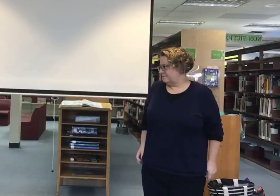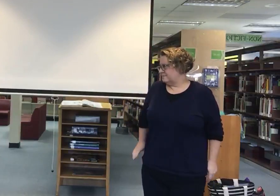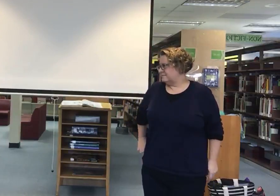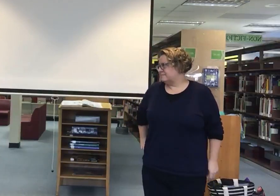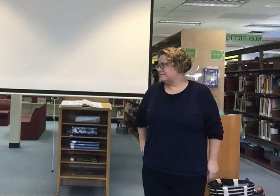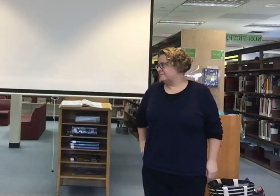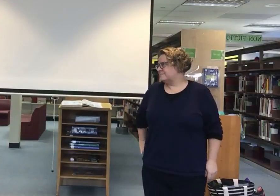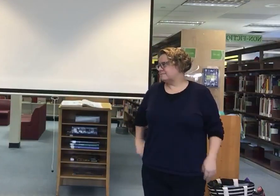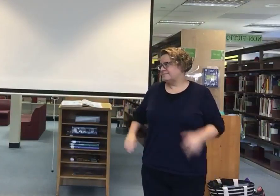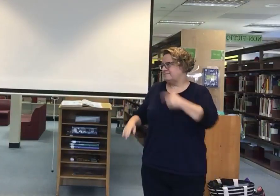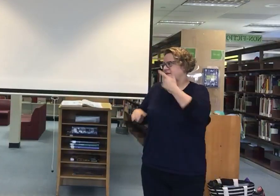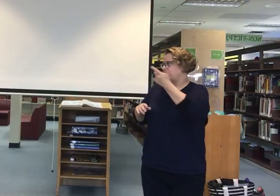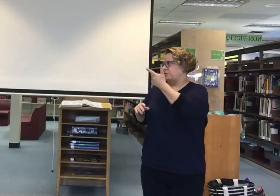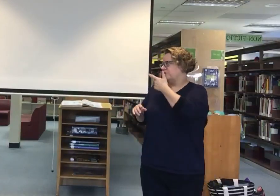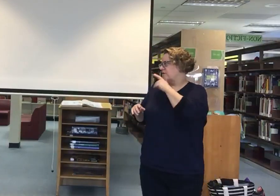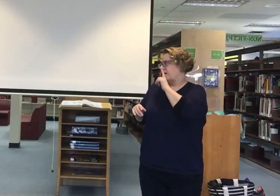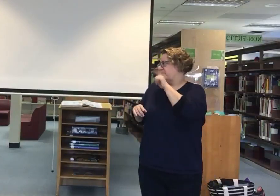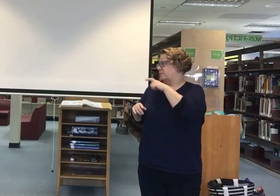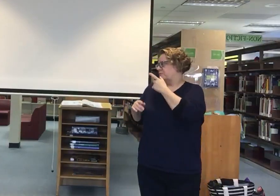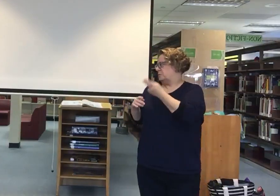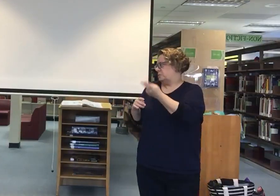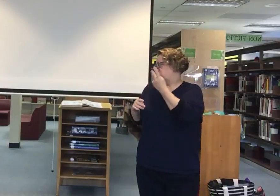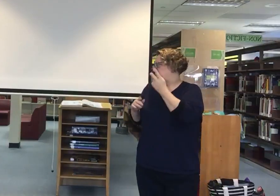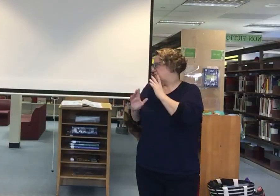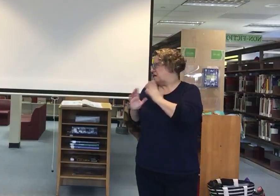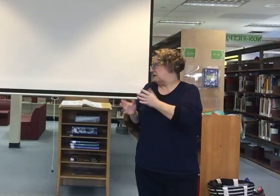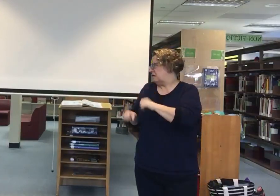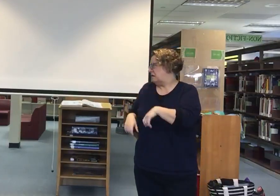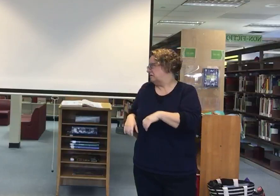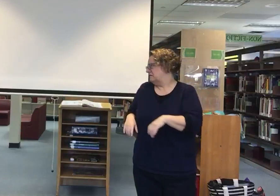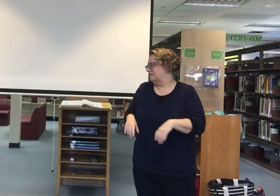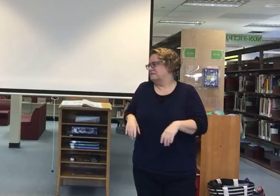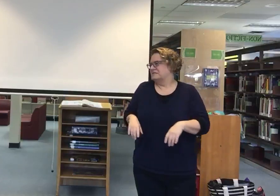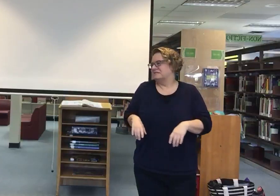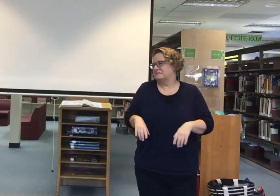you. But if you want to keep your meeting going. Yeah.